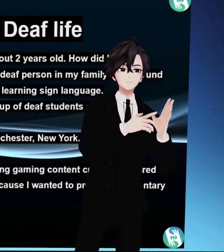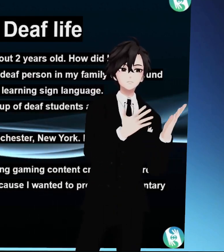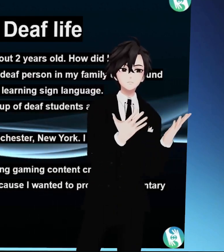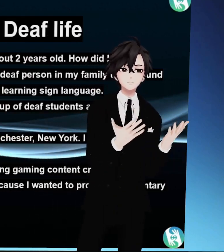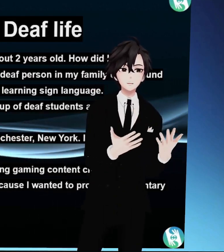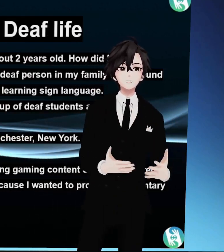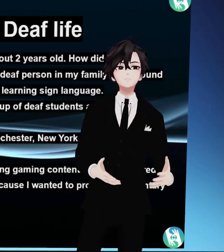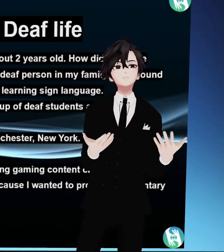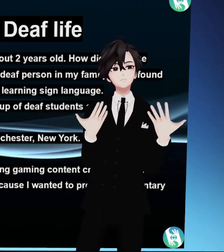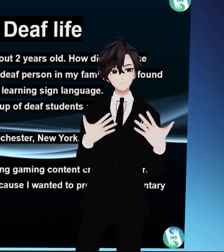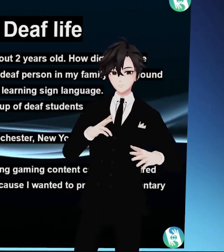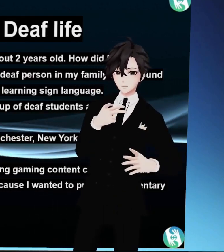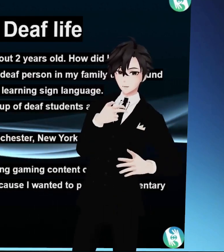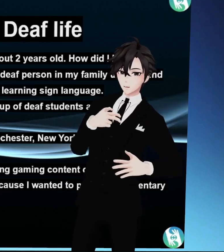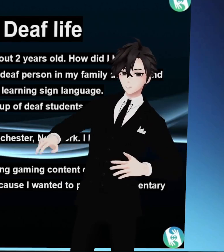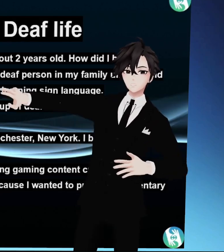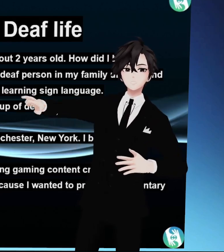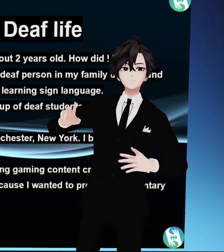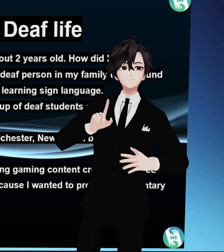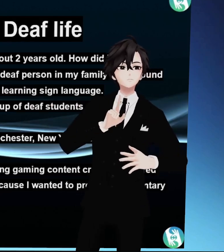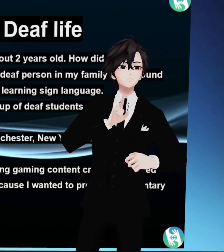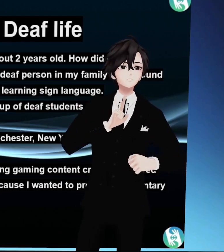pre-K all the way until